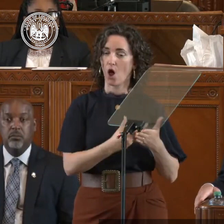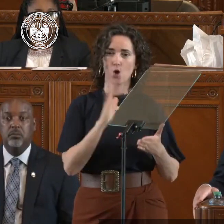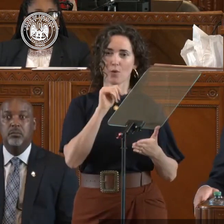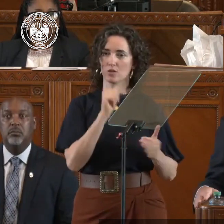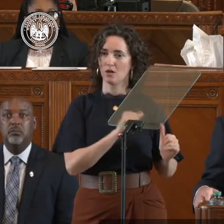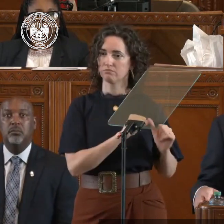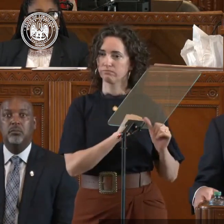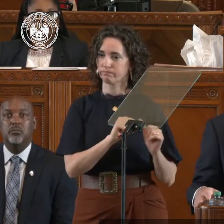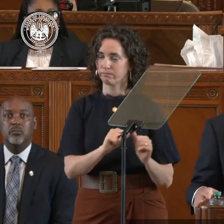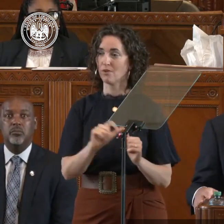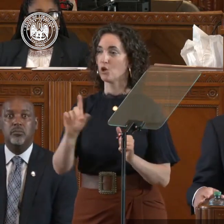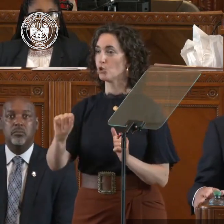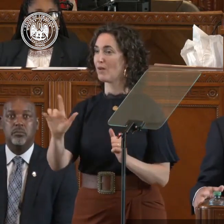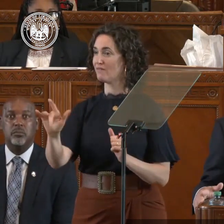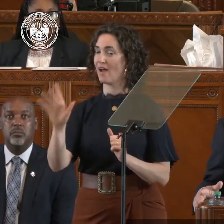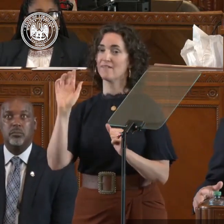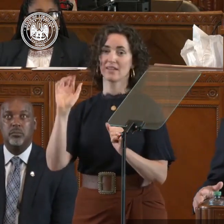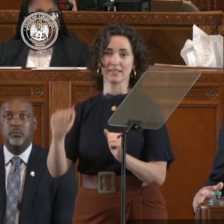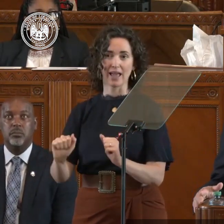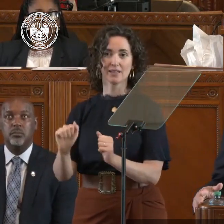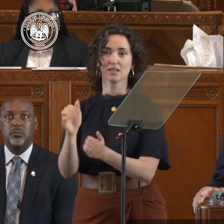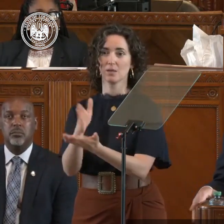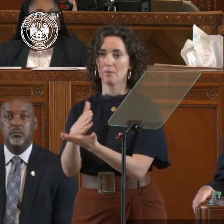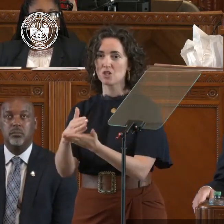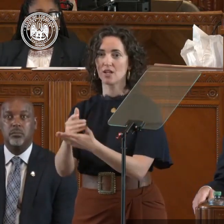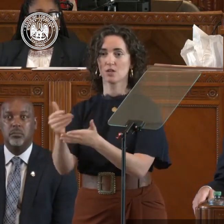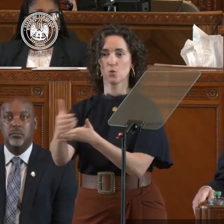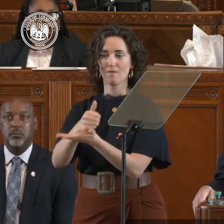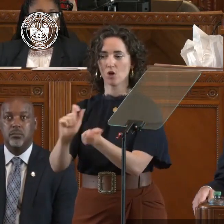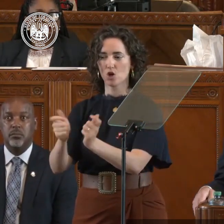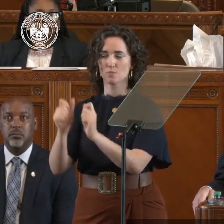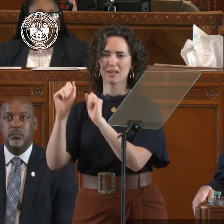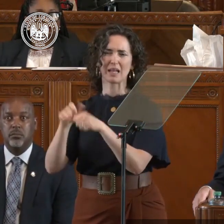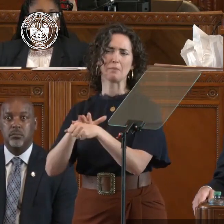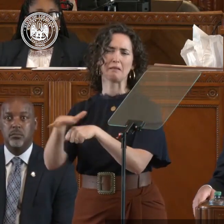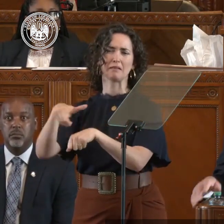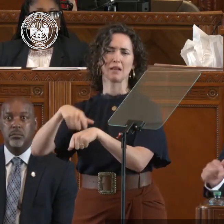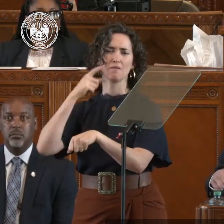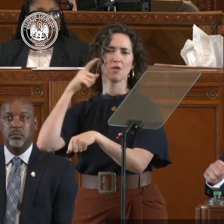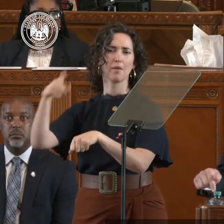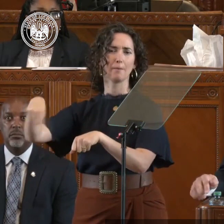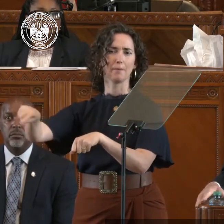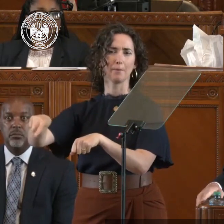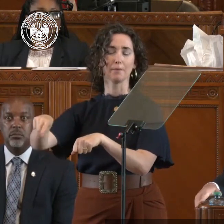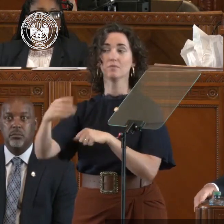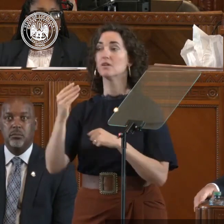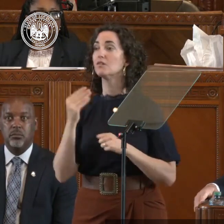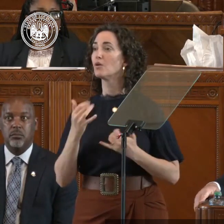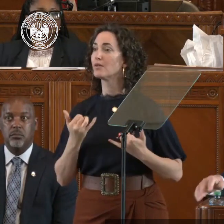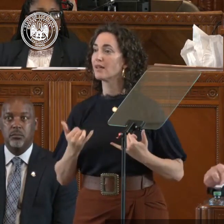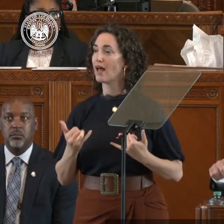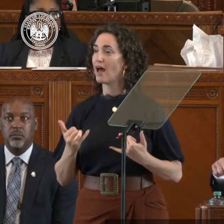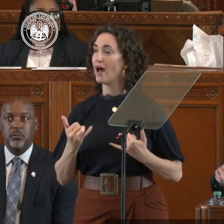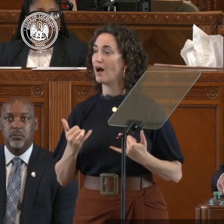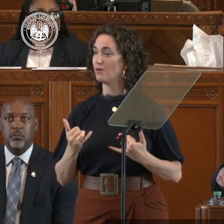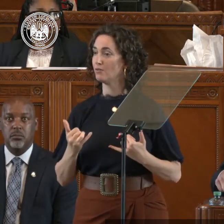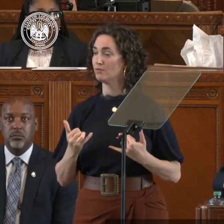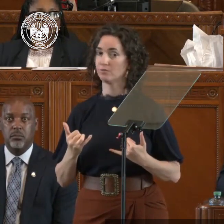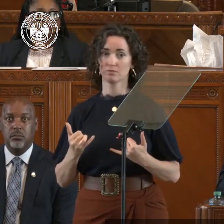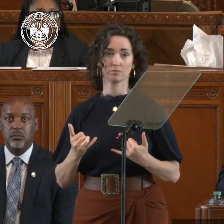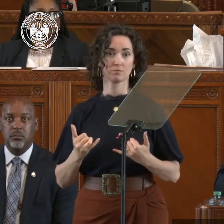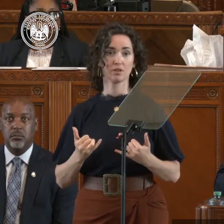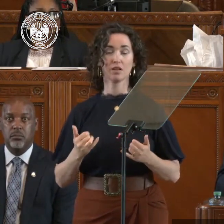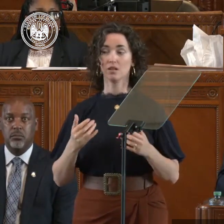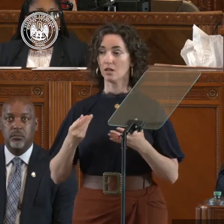time to make any necessary budget and revenue adjustments. But right now, we simply